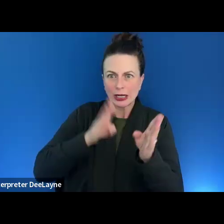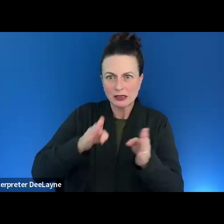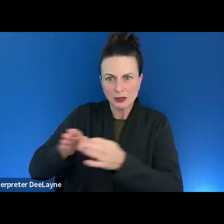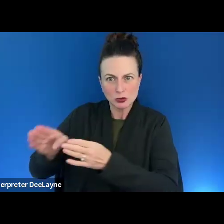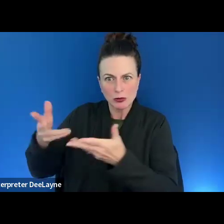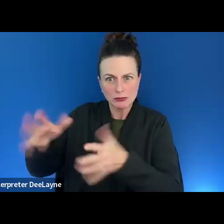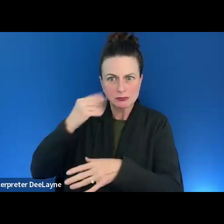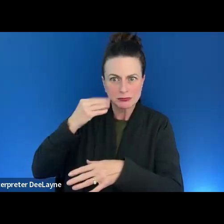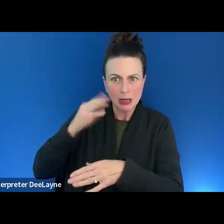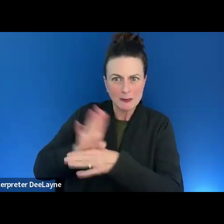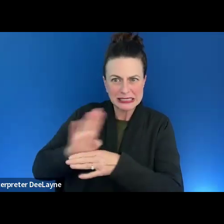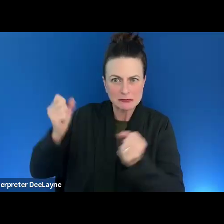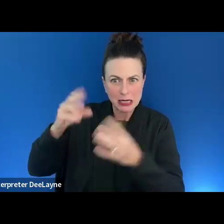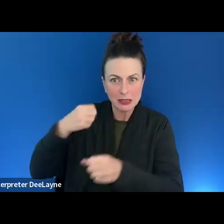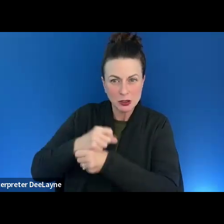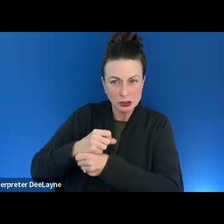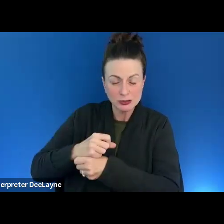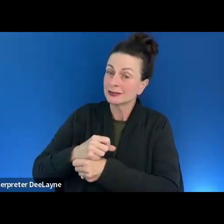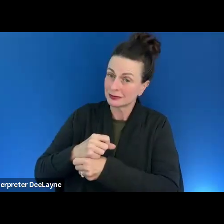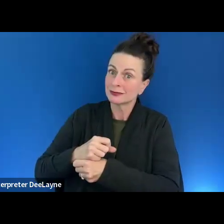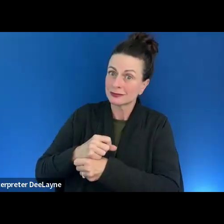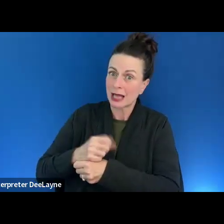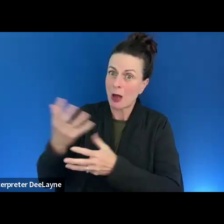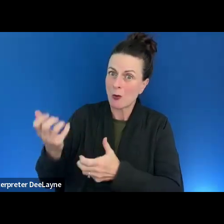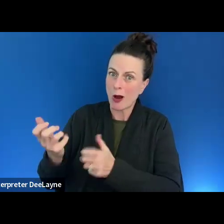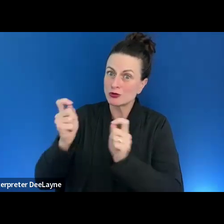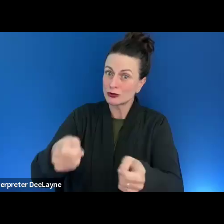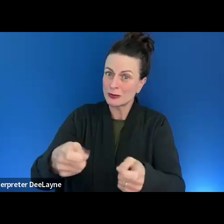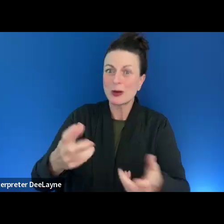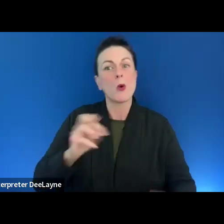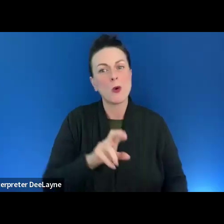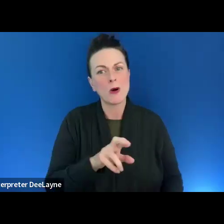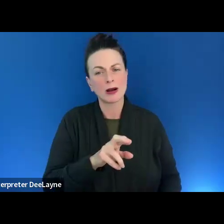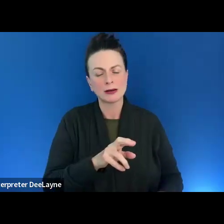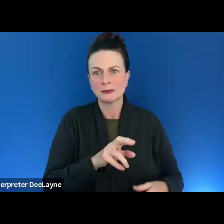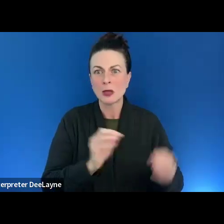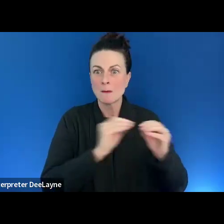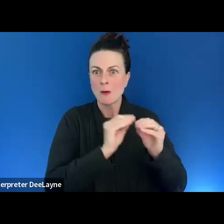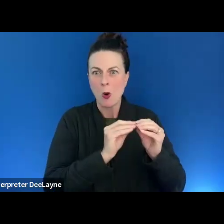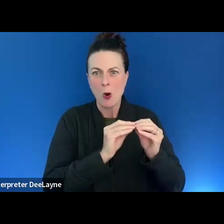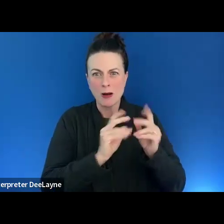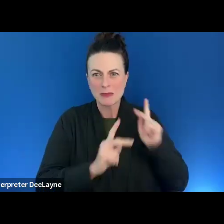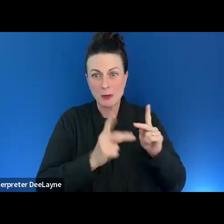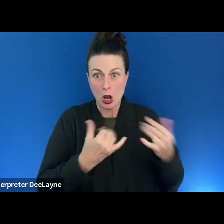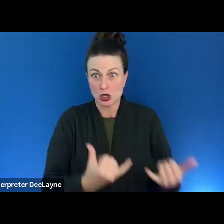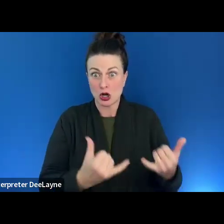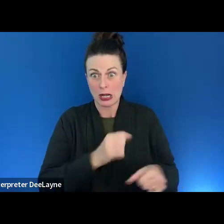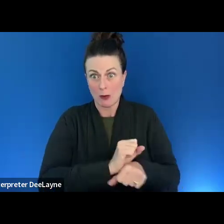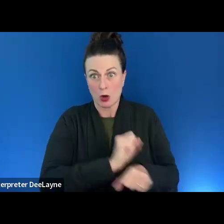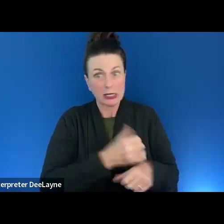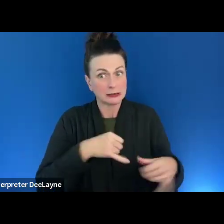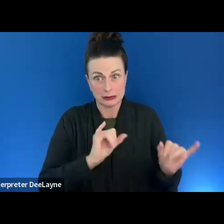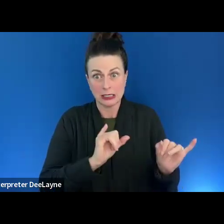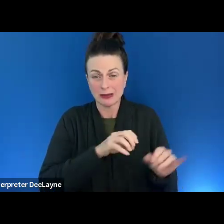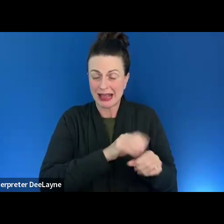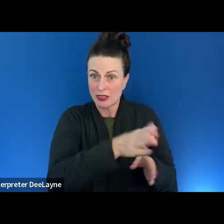who have been in business for many years and they're wanting to give back, or now there's even more mentors that are currently working